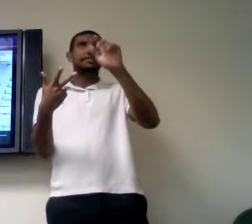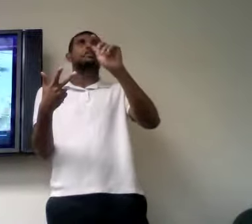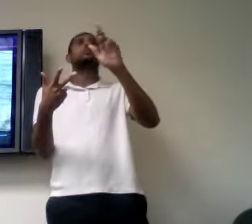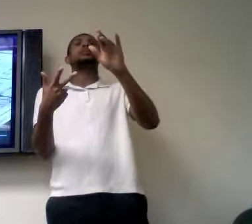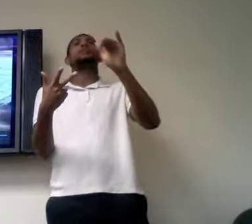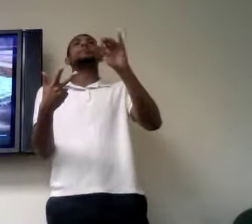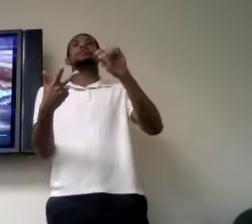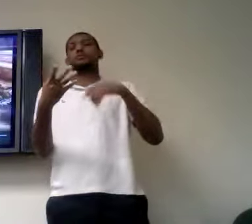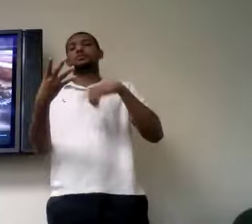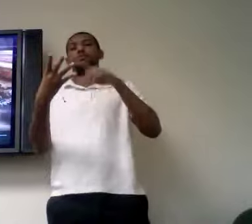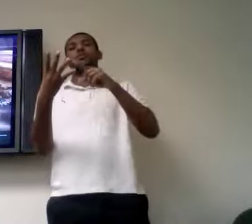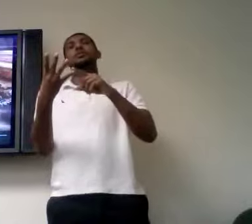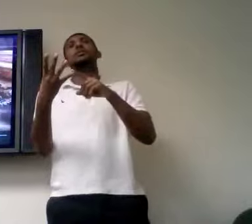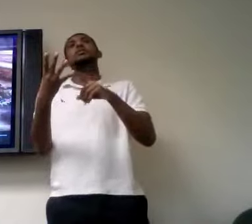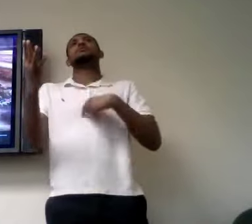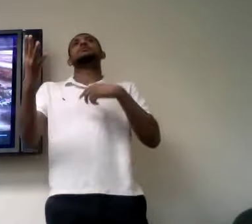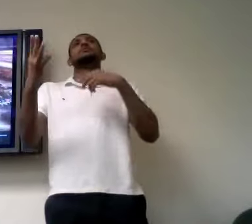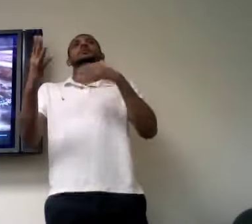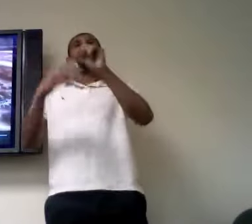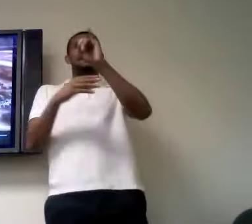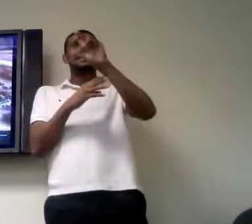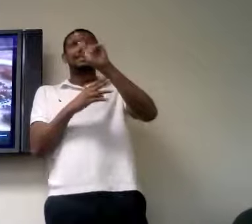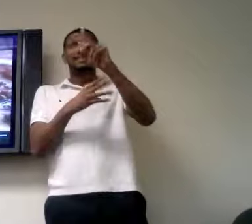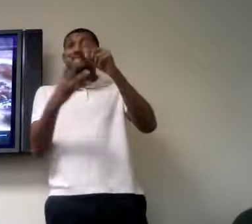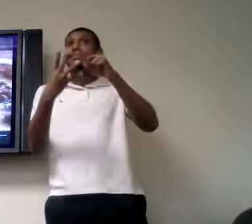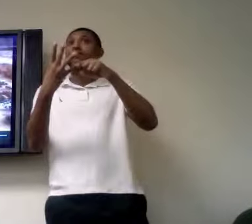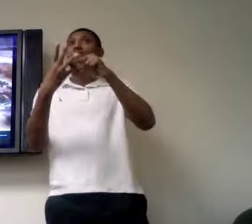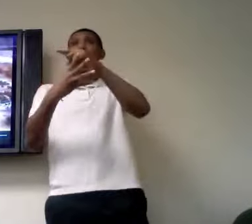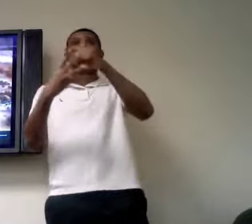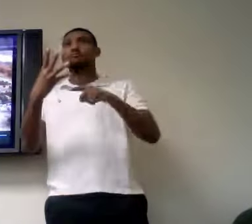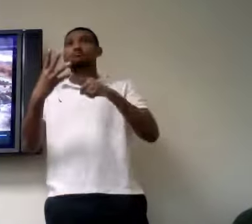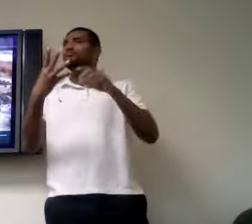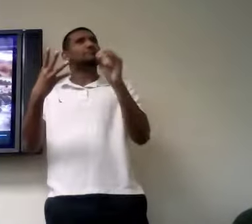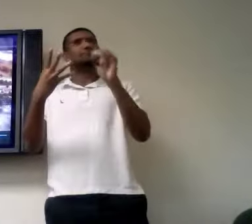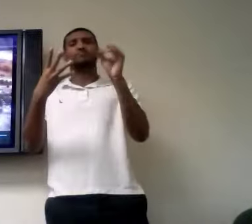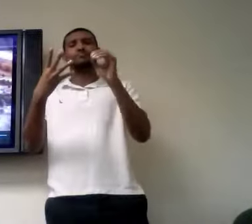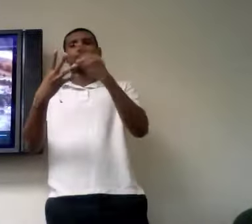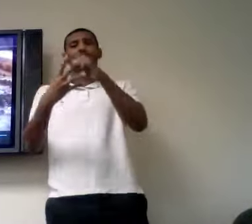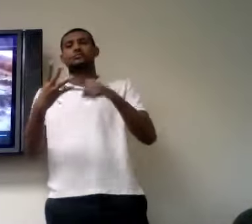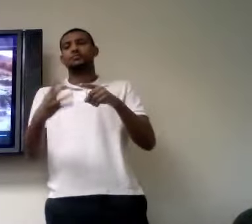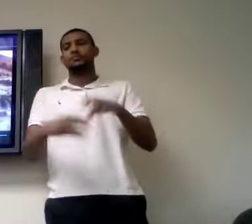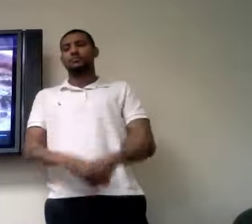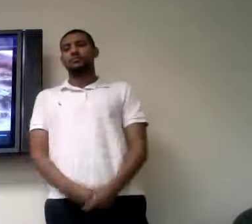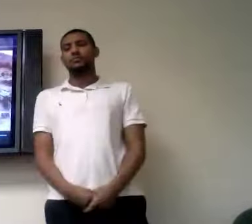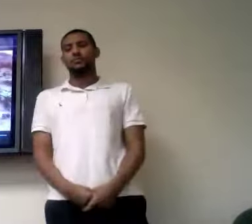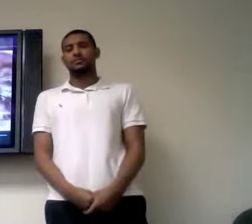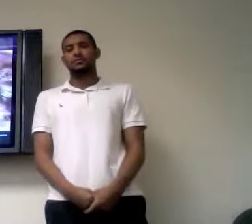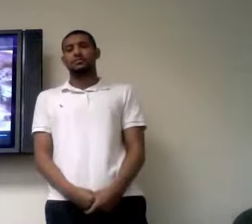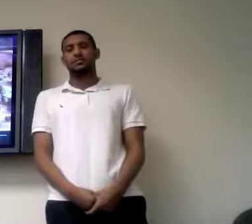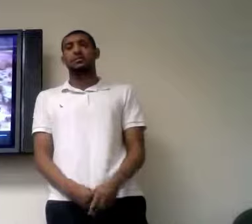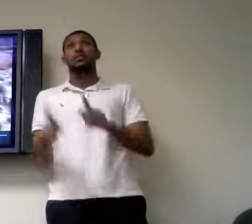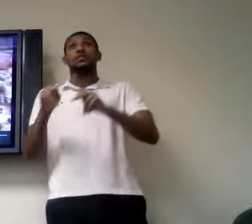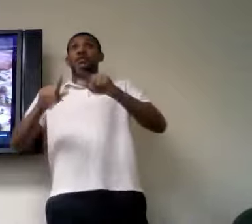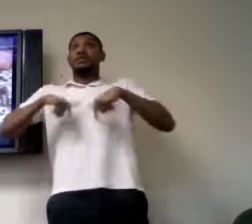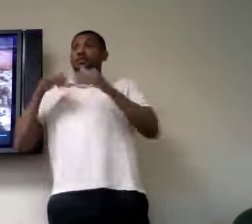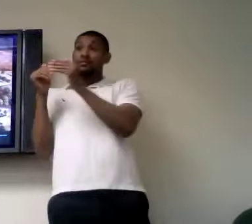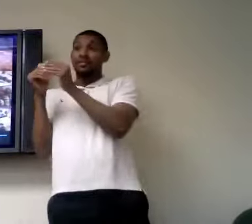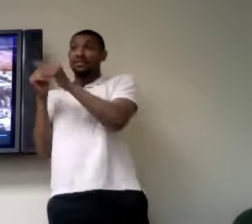sinks. The citizens of nearby Rock Island City, Illinois, had petitioned the government for many years to